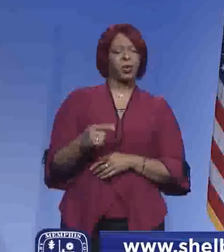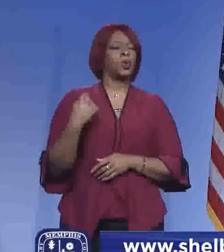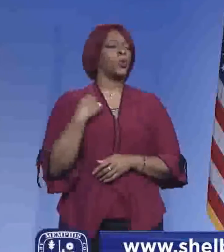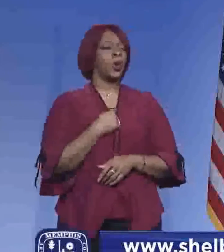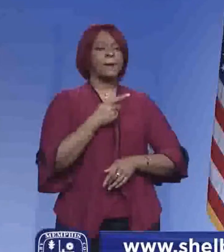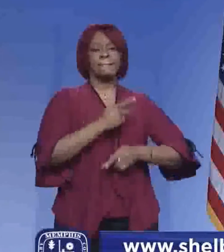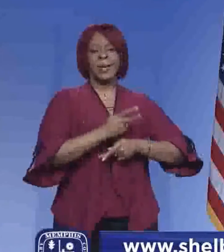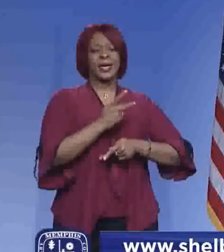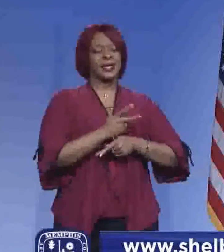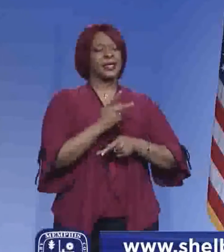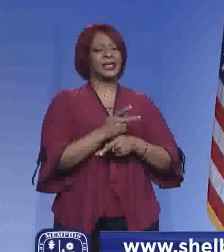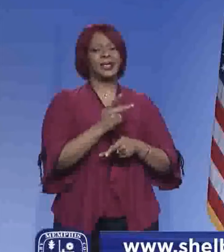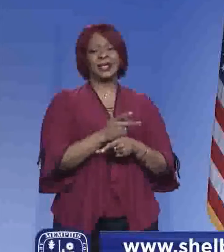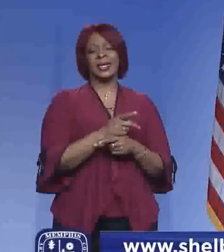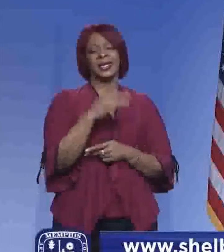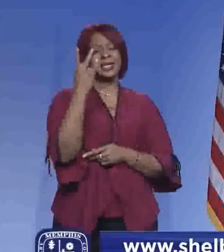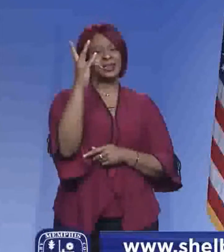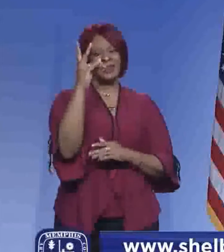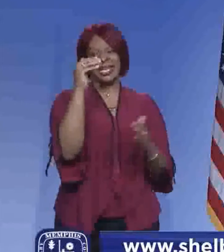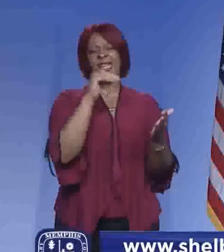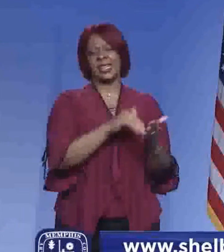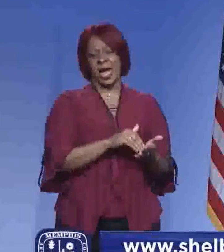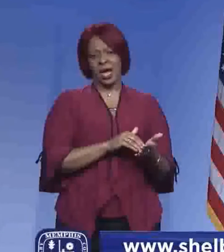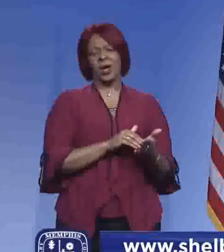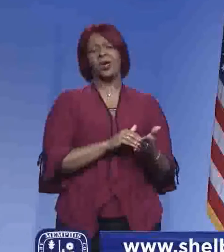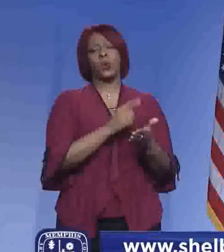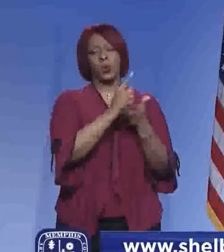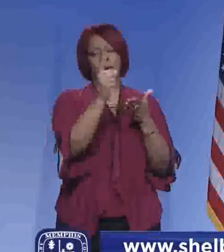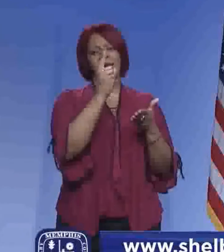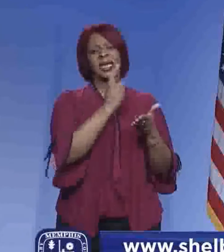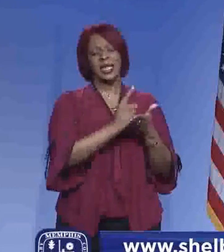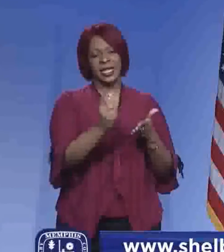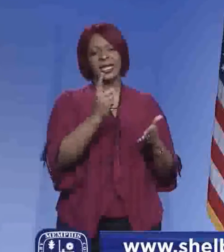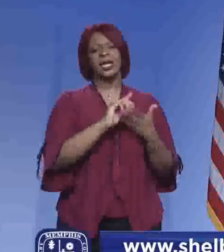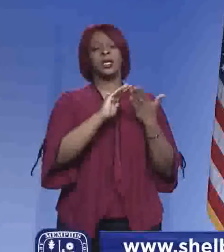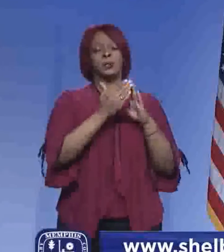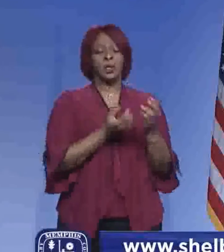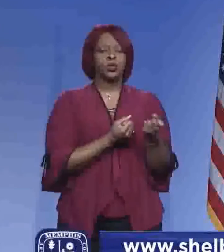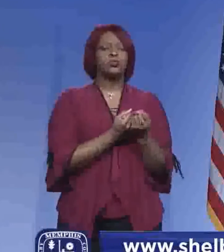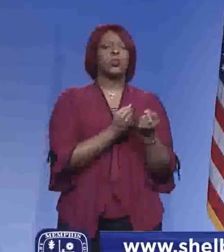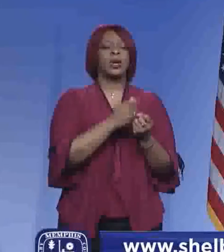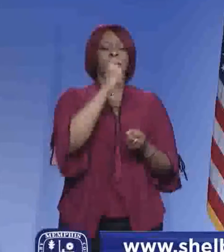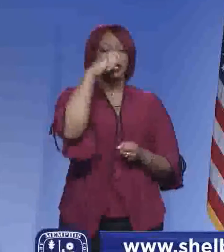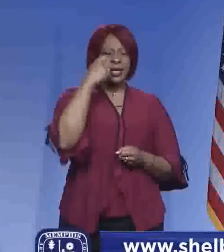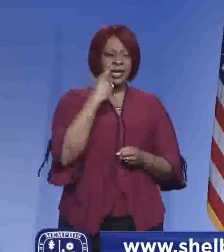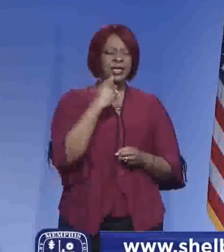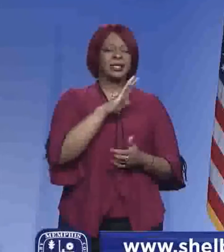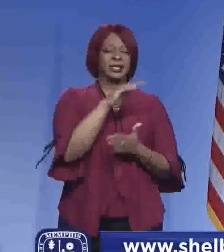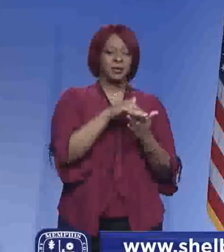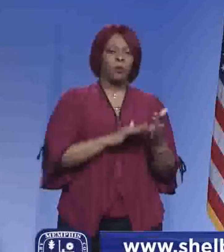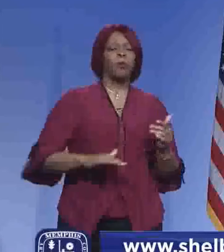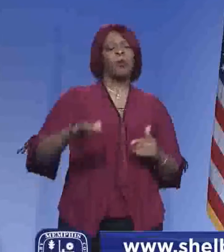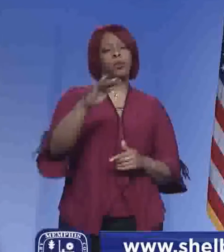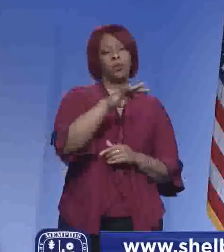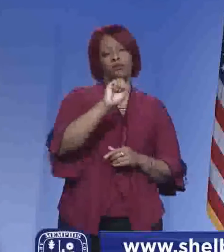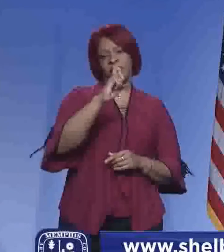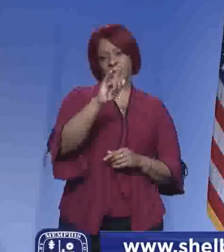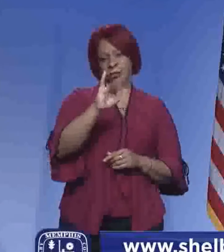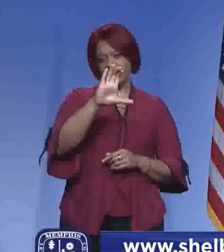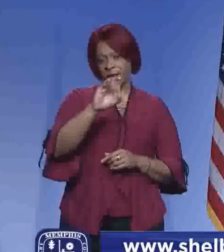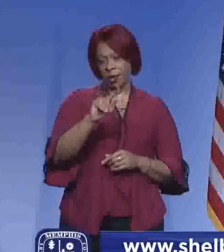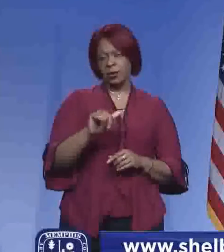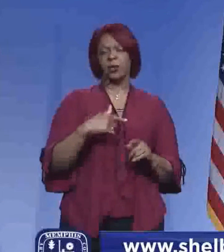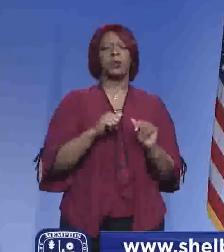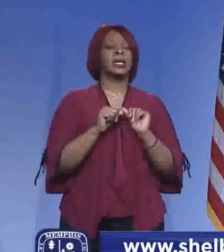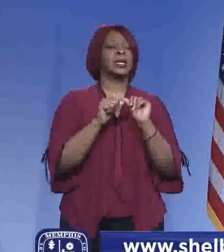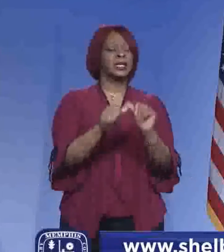have maintained almost 17,000 weekly community-supported test sites throughout Shelby County. And we